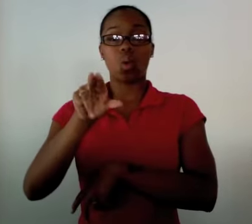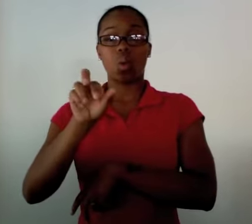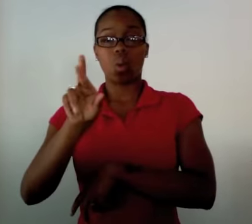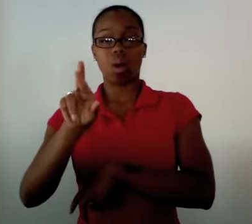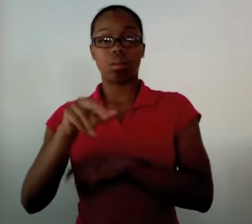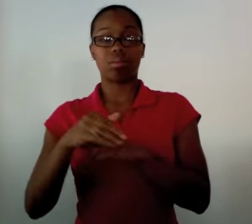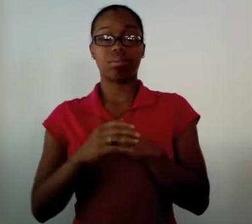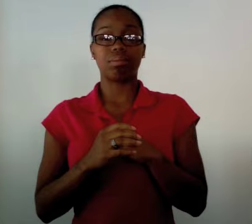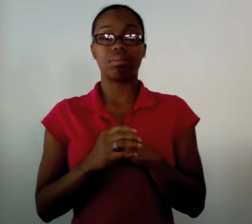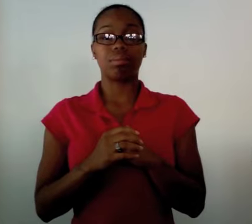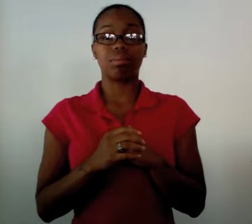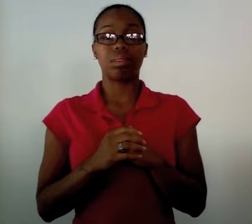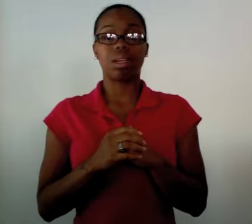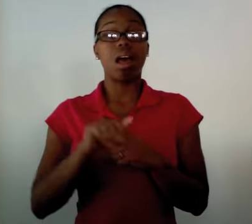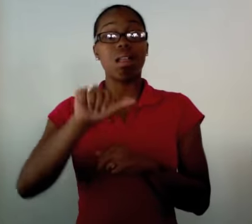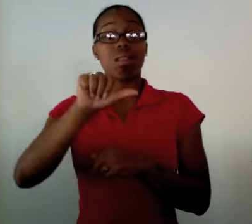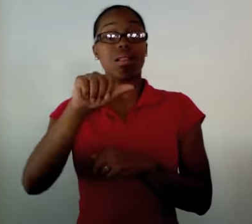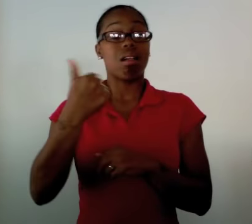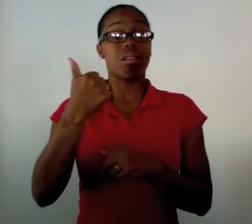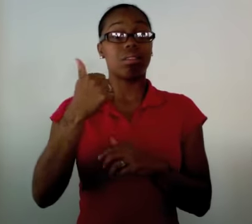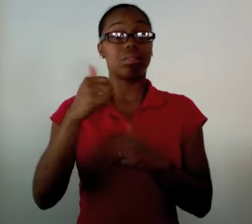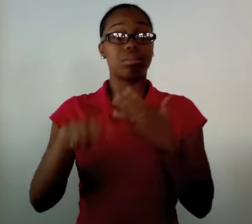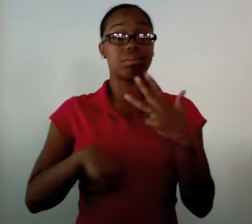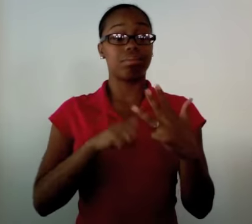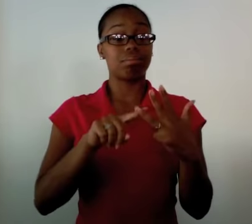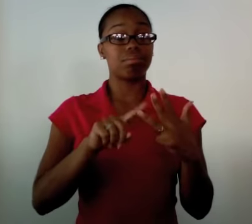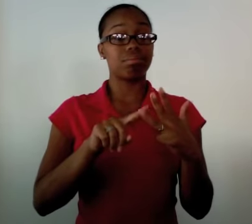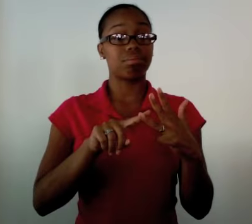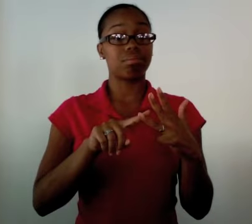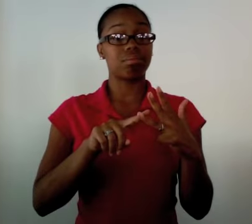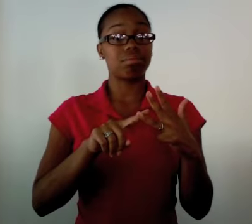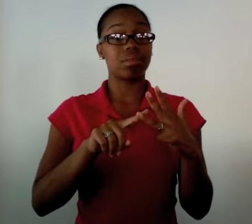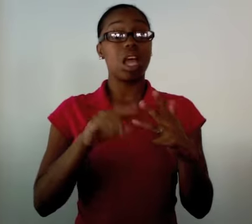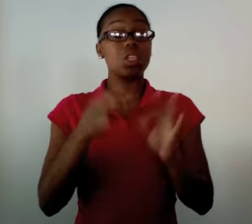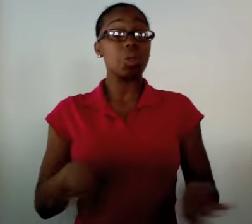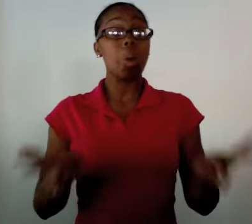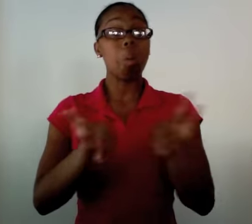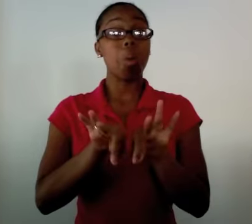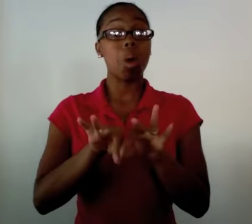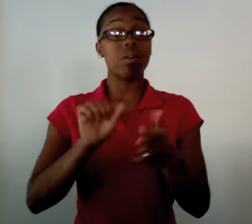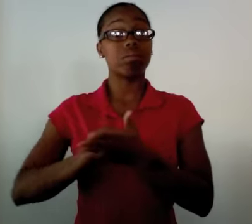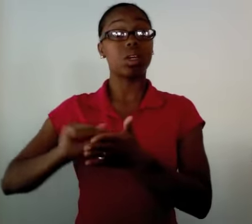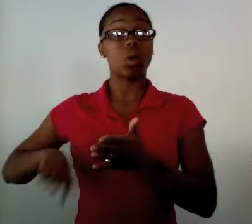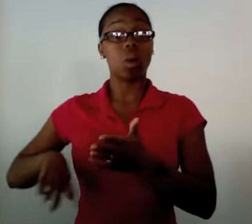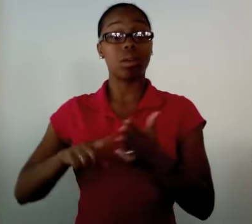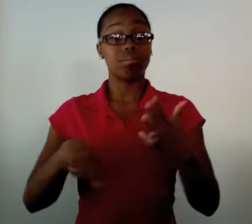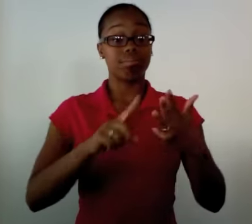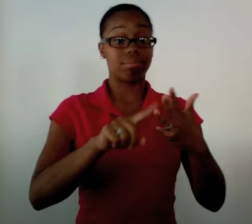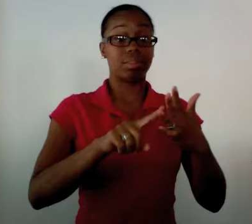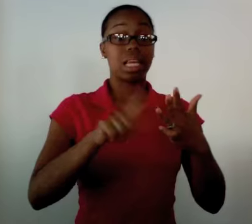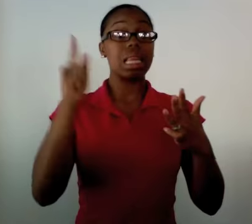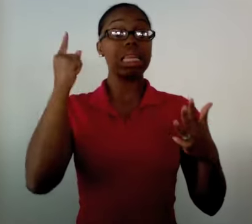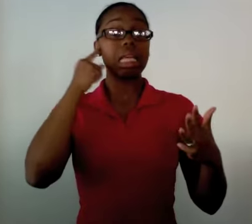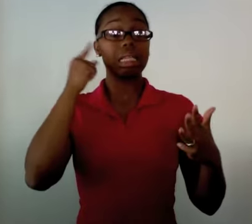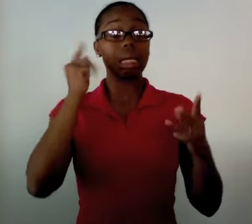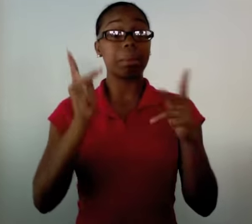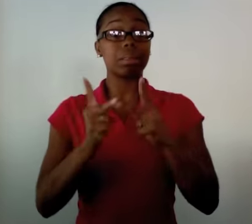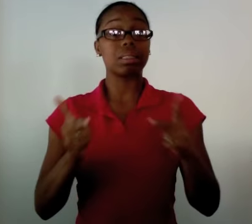is probably the most important of all of these. If you just take one thing away, this is listening positions. The idea that you can move your